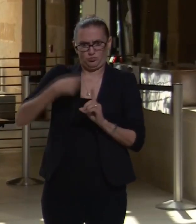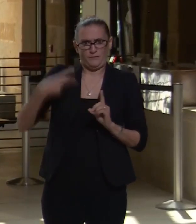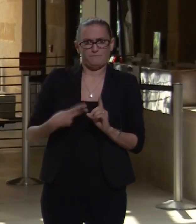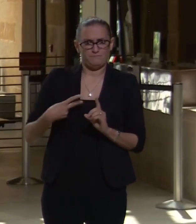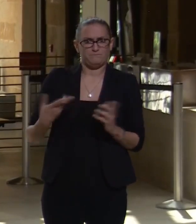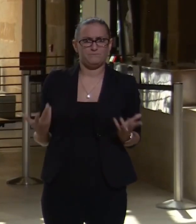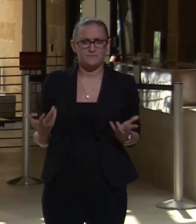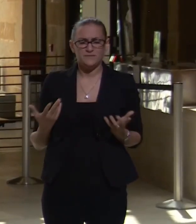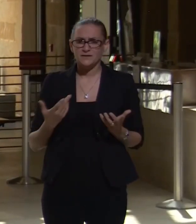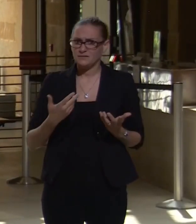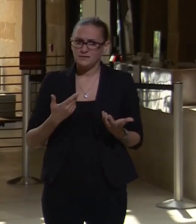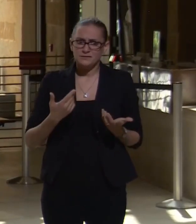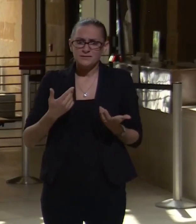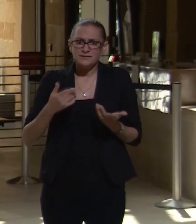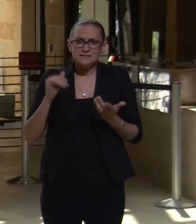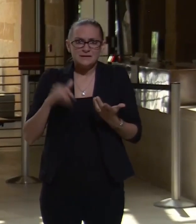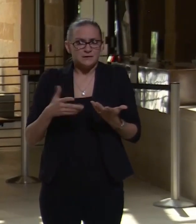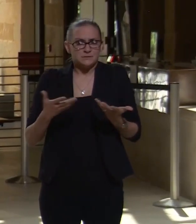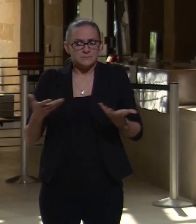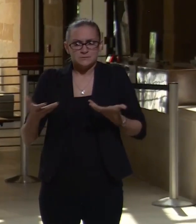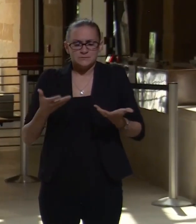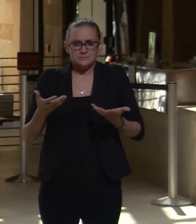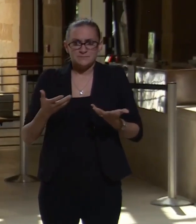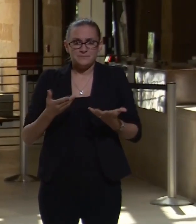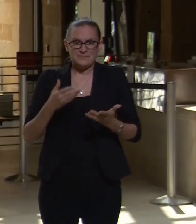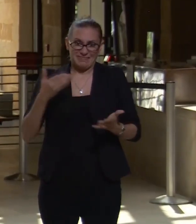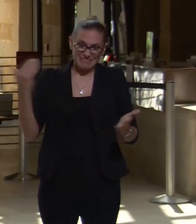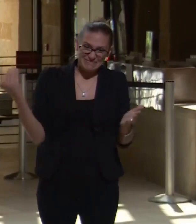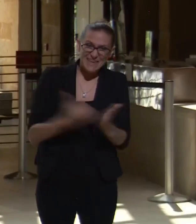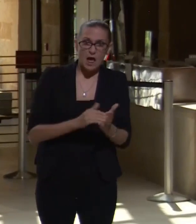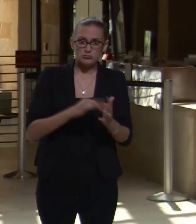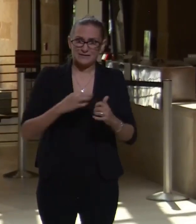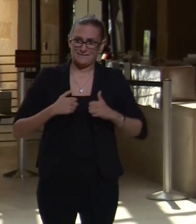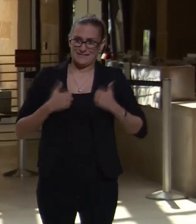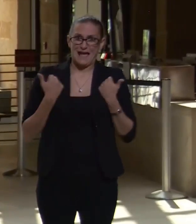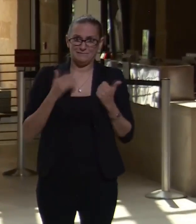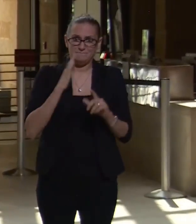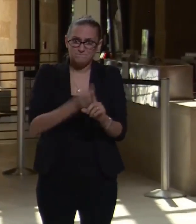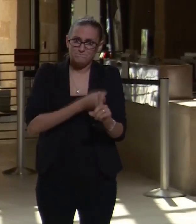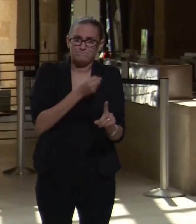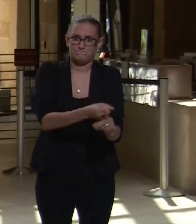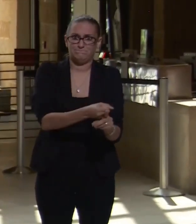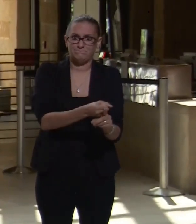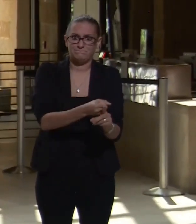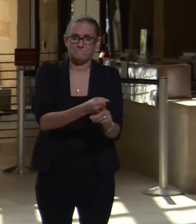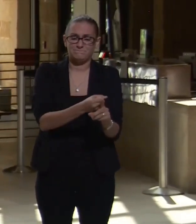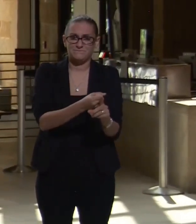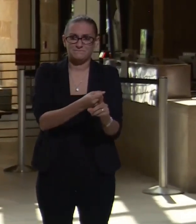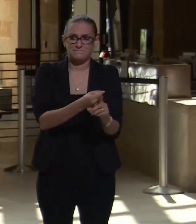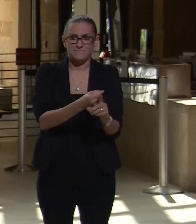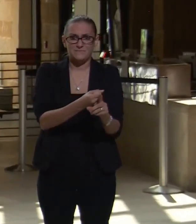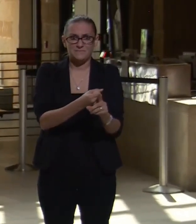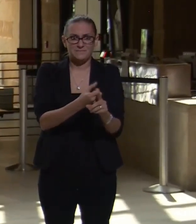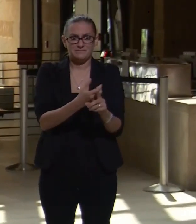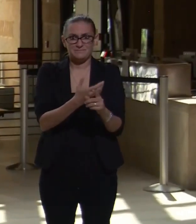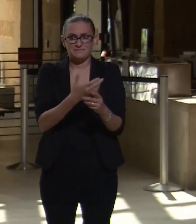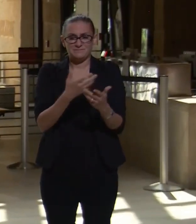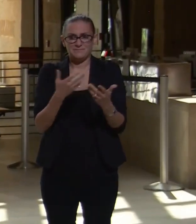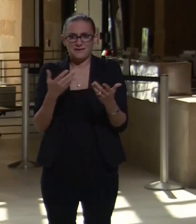half's time. We're talking about the difference between thousands of lives and less than